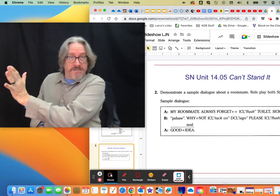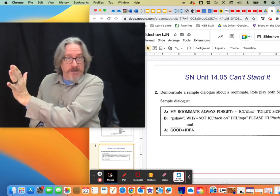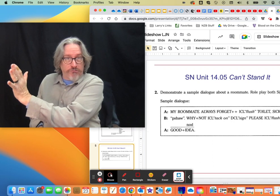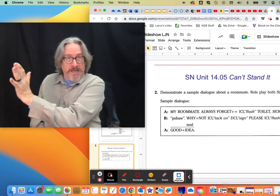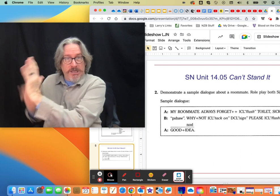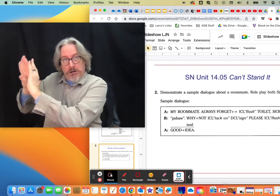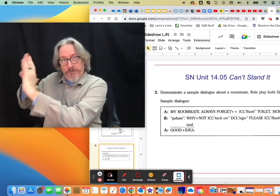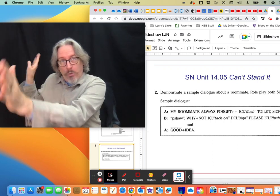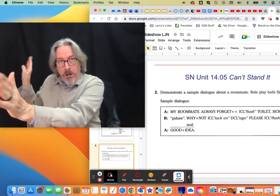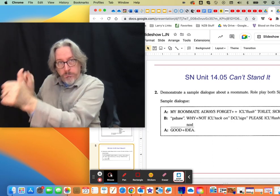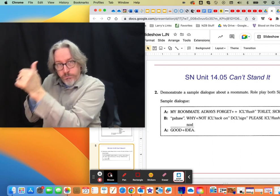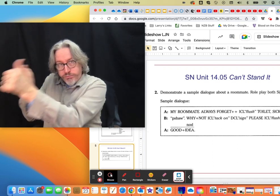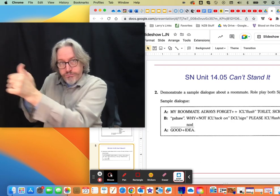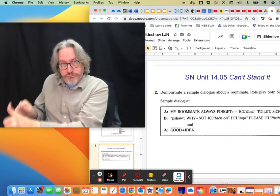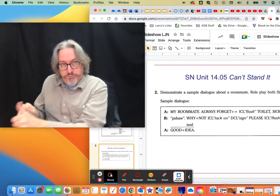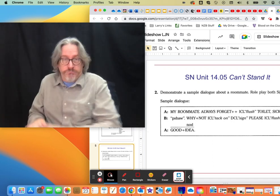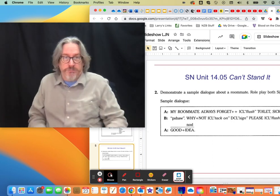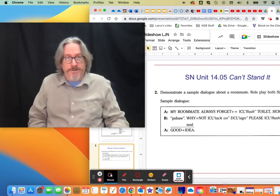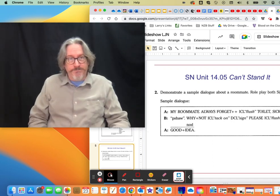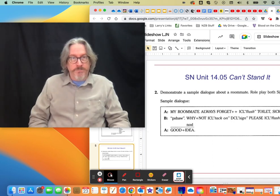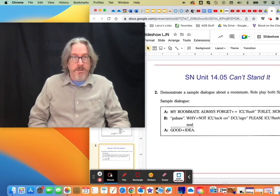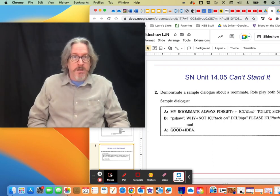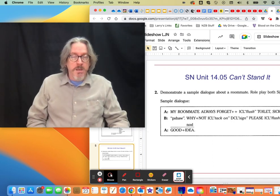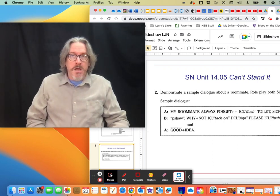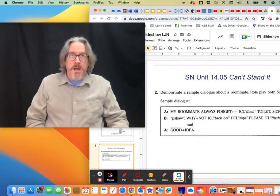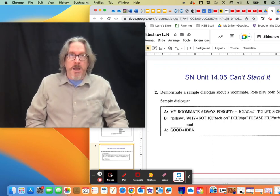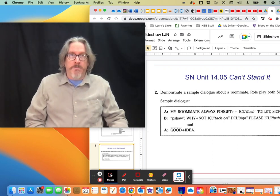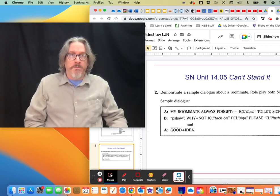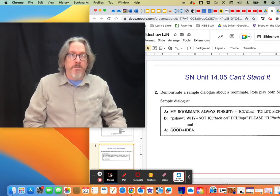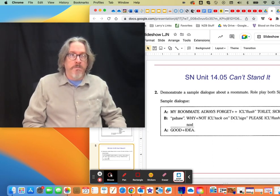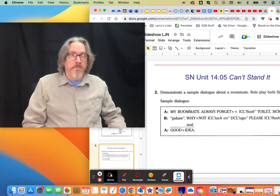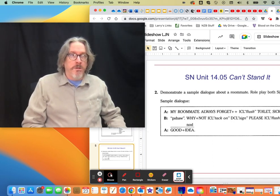put a sign right here on the wall. Right.